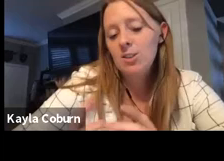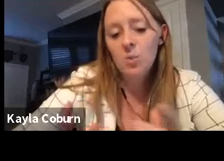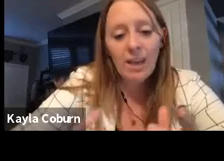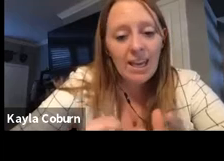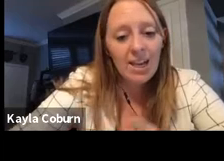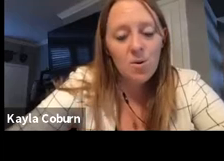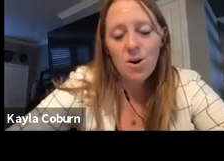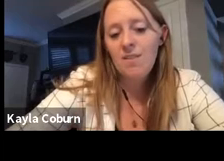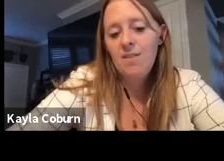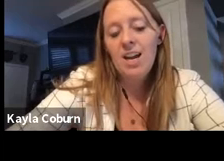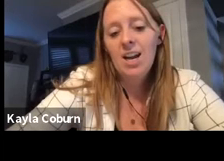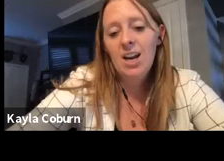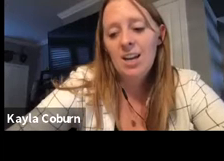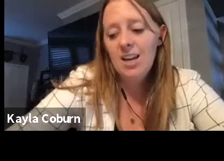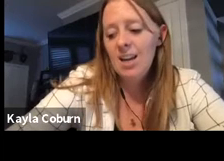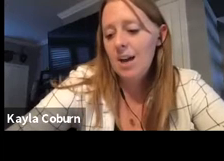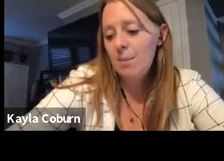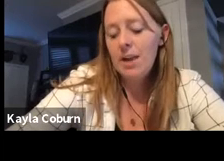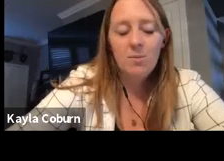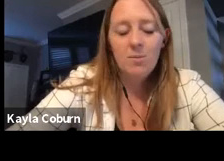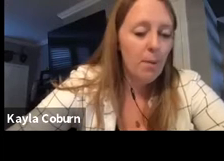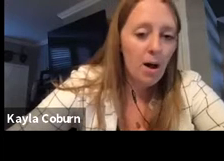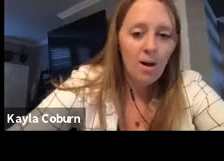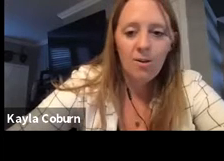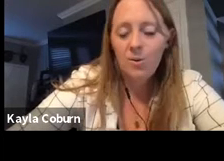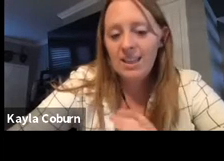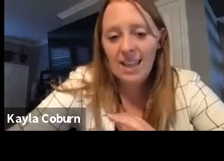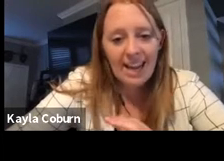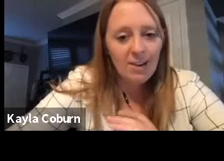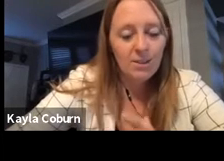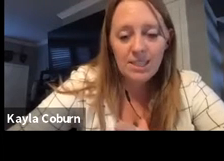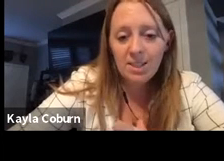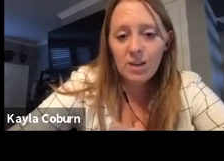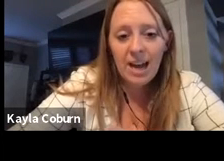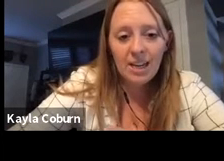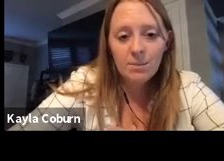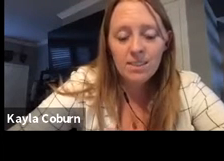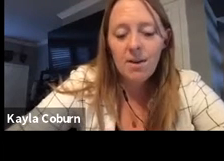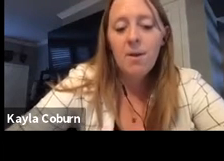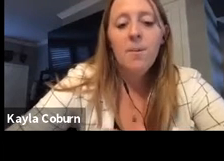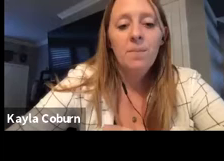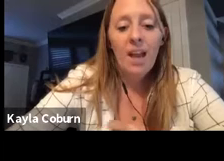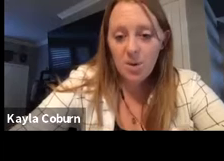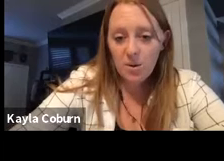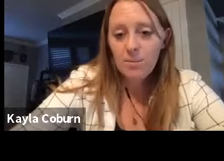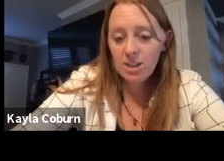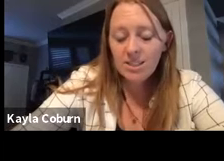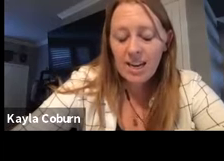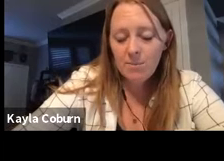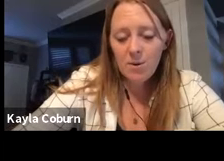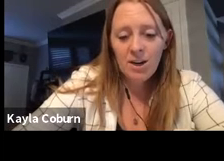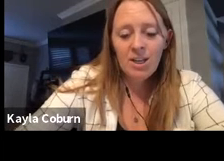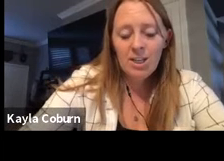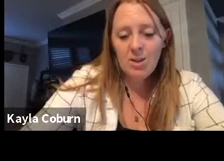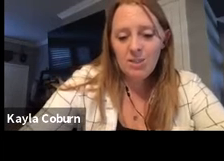if they're swinging or if they're playing with a ball or with a light or some sensory items, and you want them to start